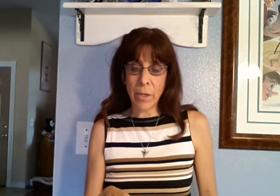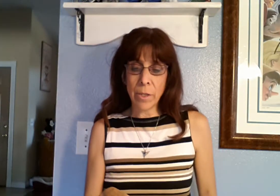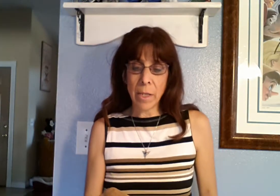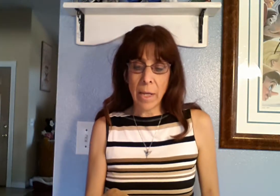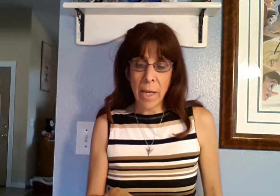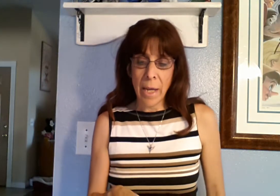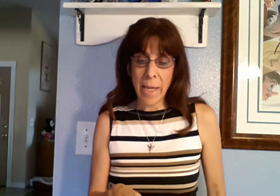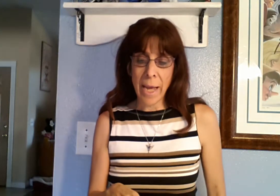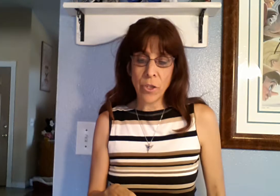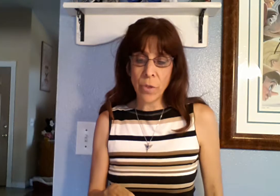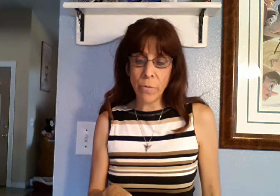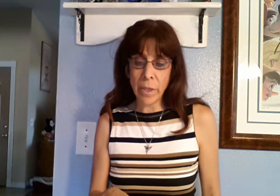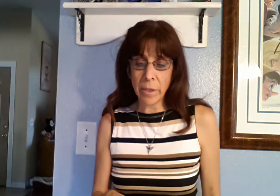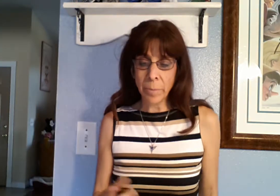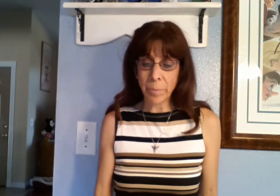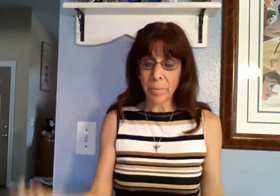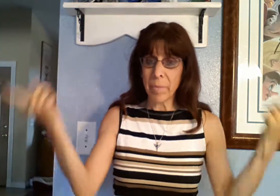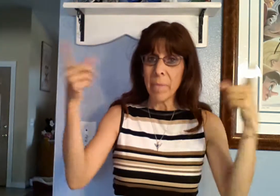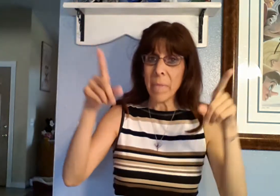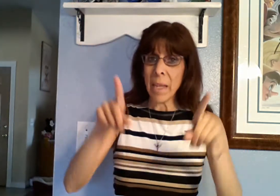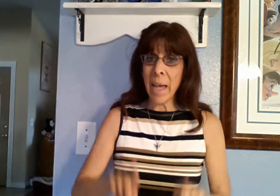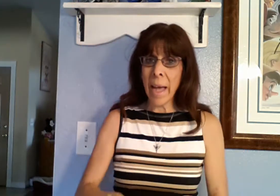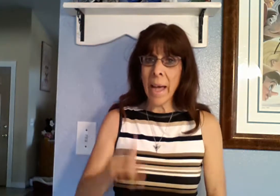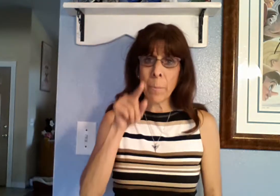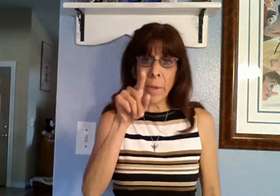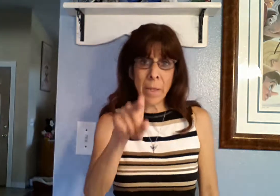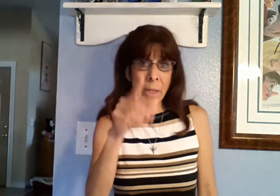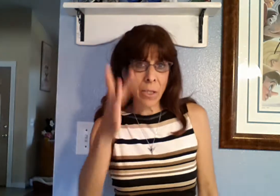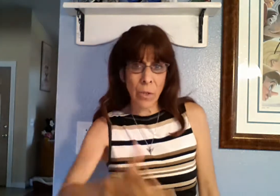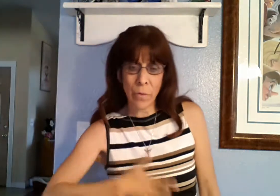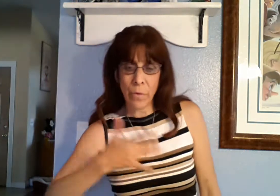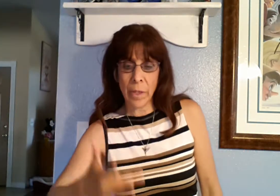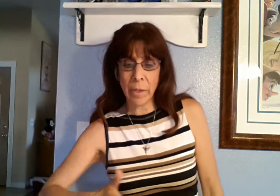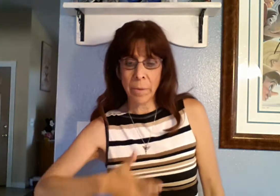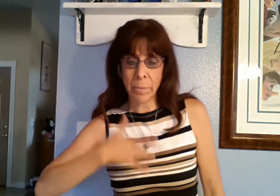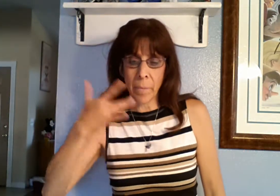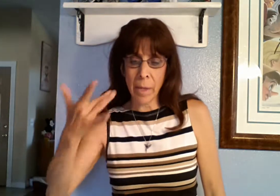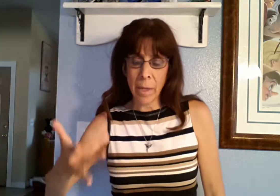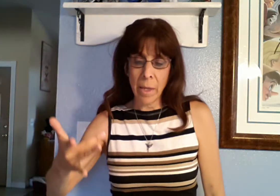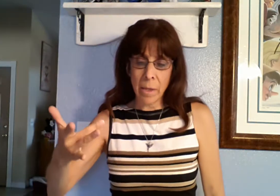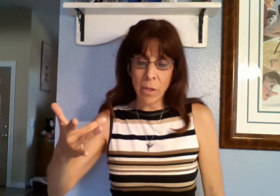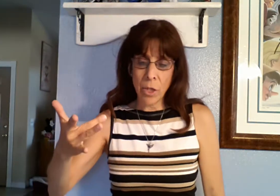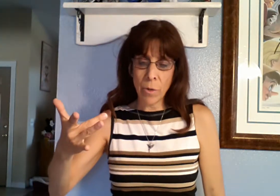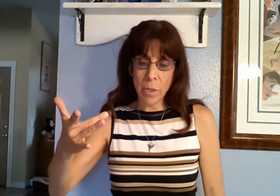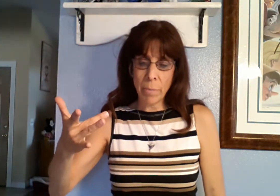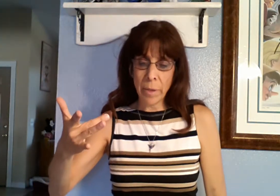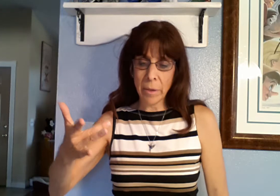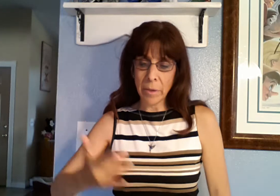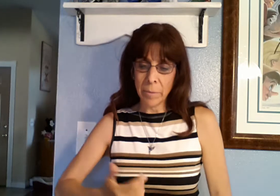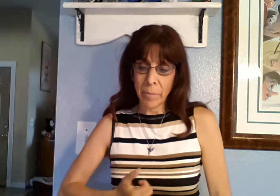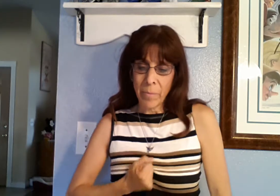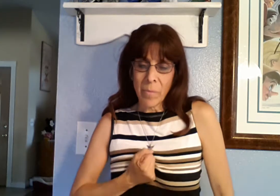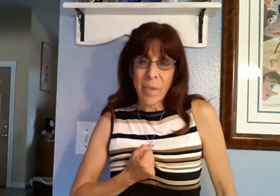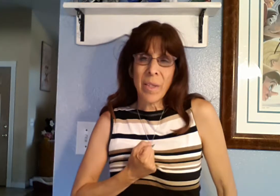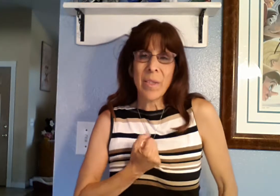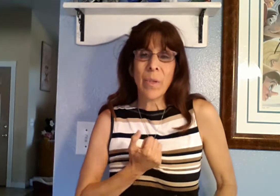goes, and as you feel, happen you feel, the notes build. So we